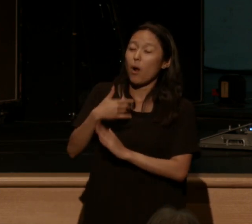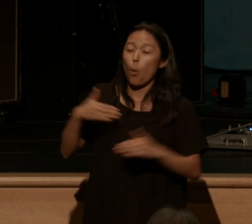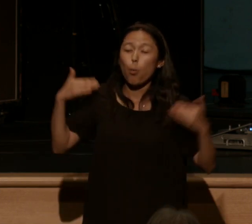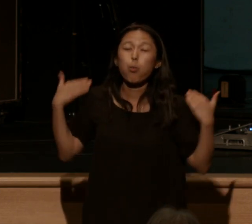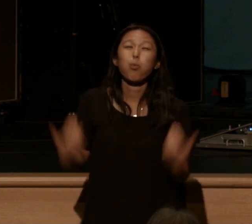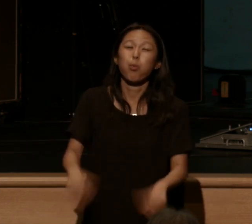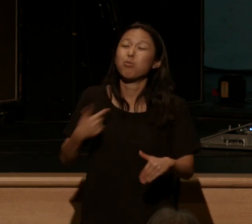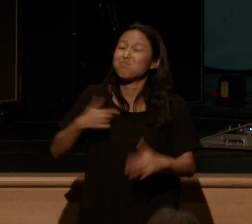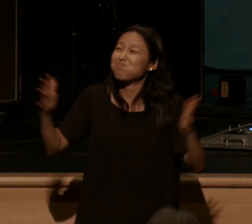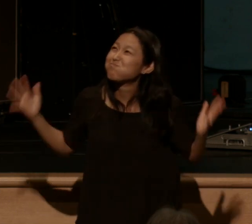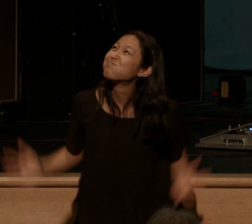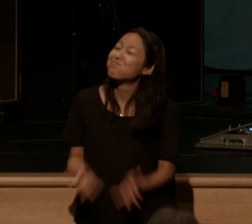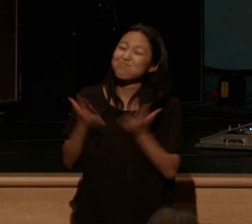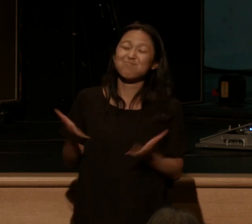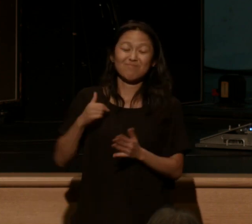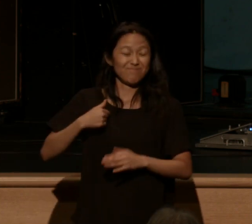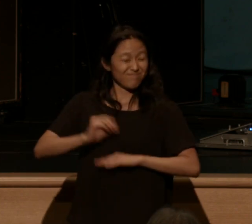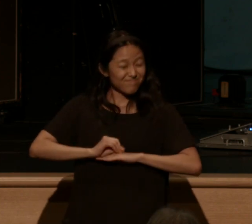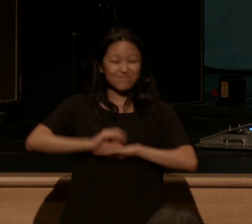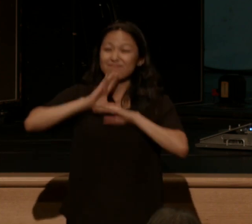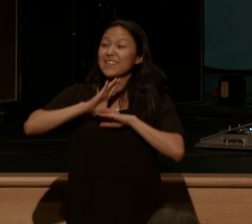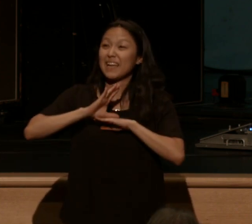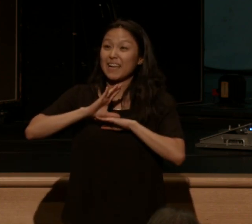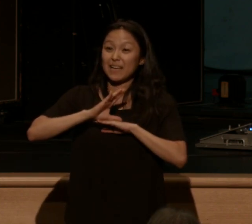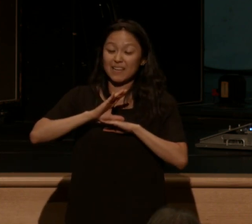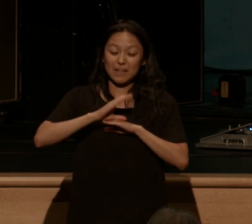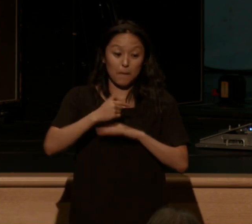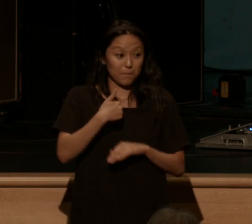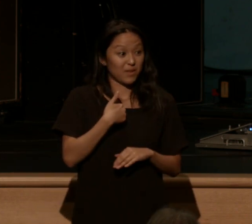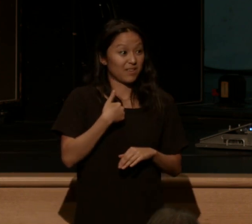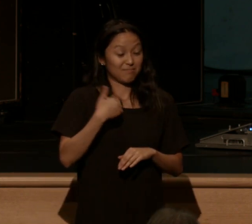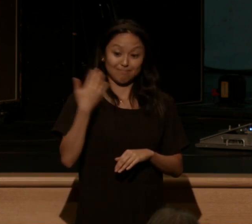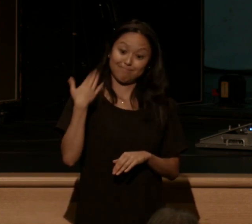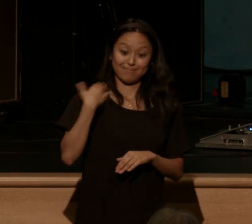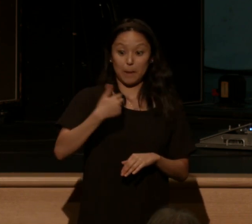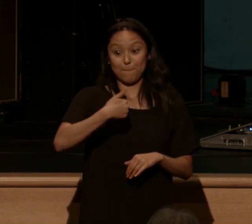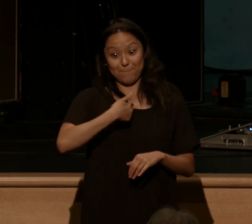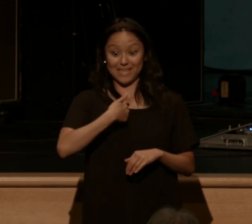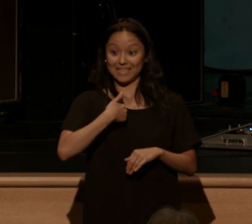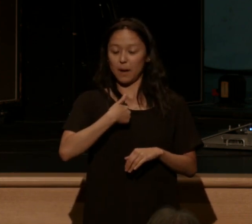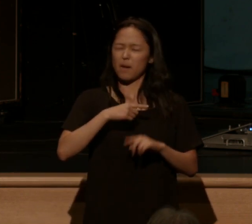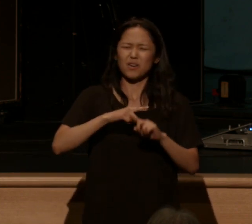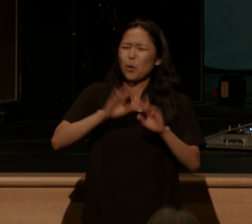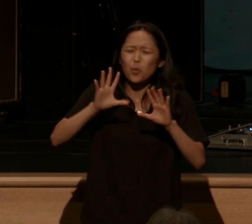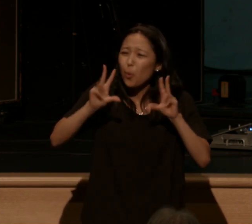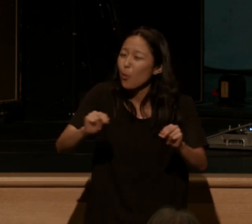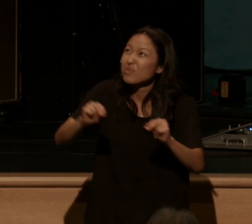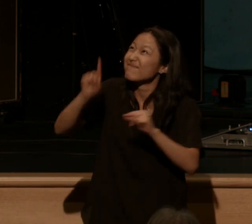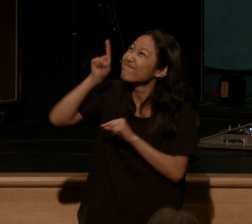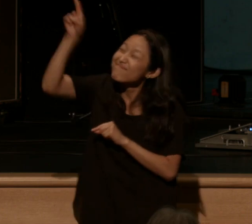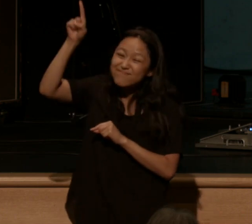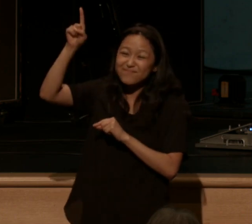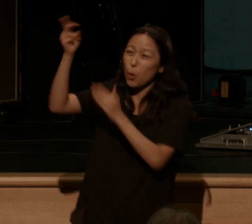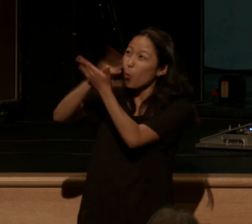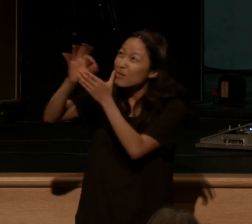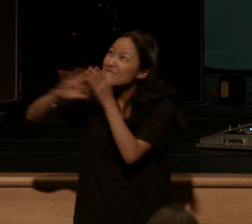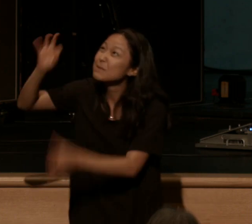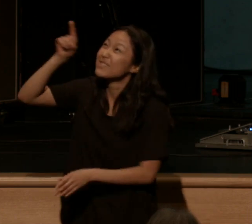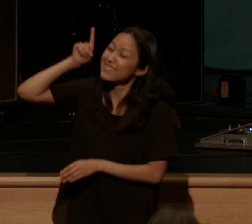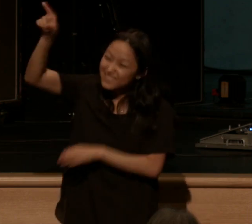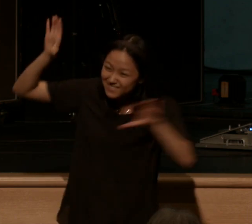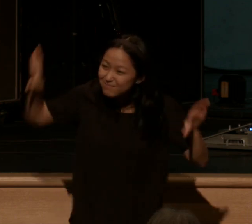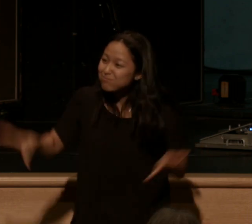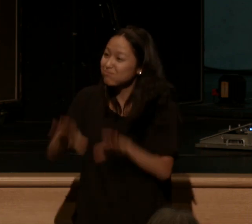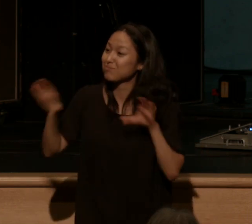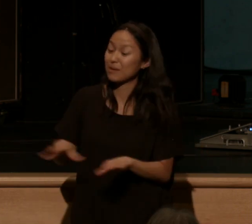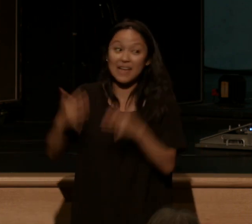so encouraged by it because zero of me says, way to go, church. Everything in me says, the Lord's done it. The Holy Spirit has done it.